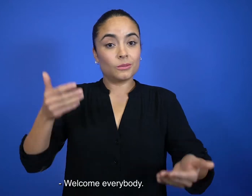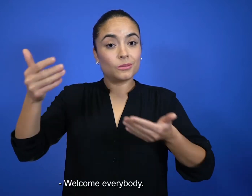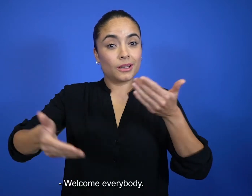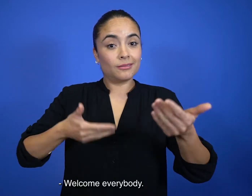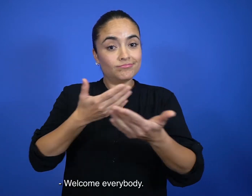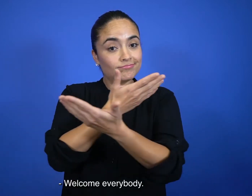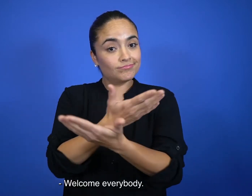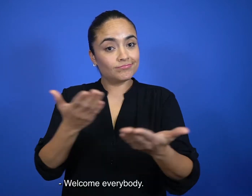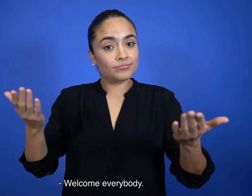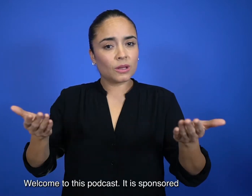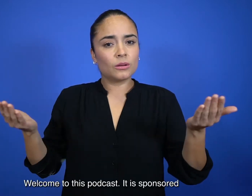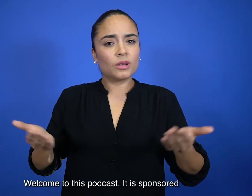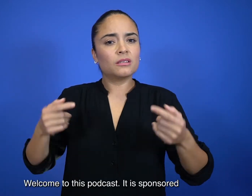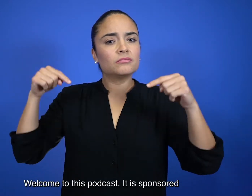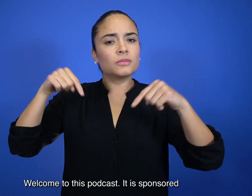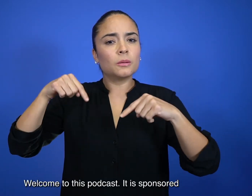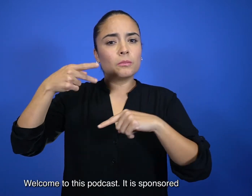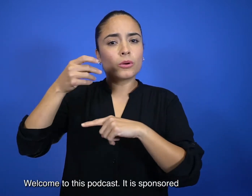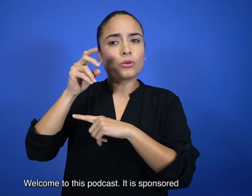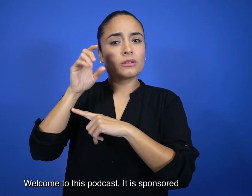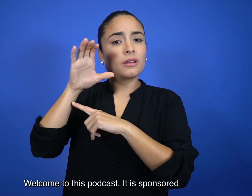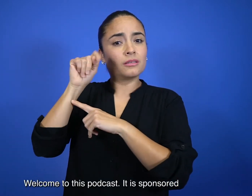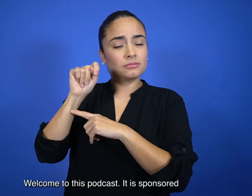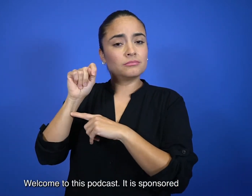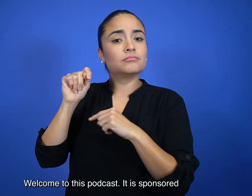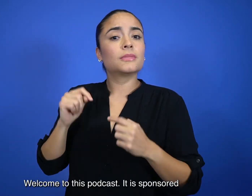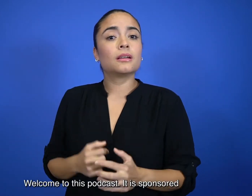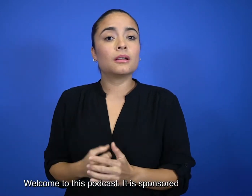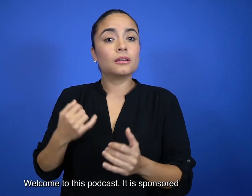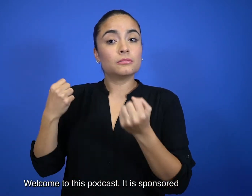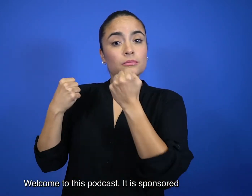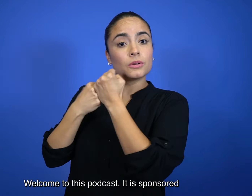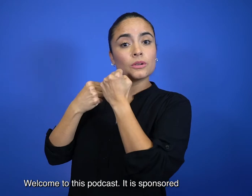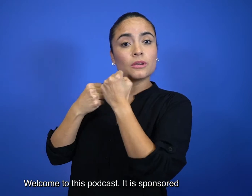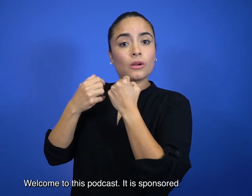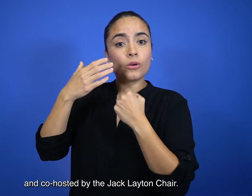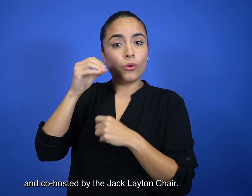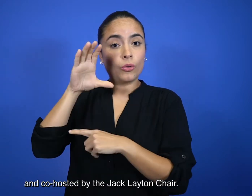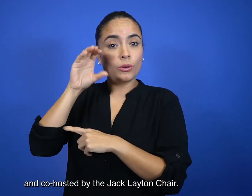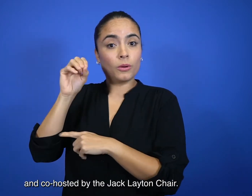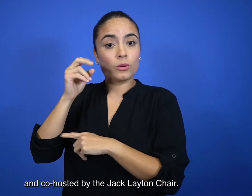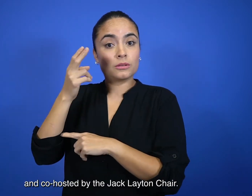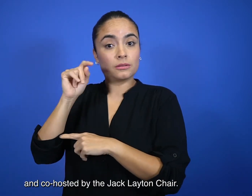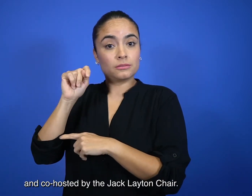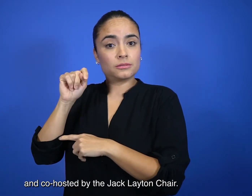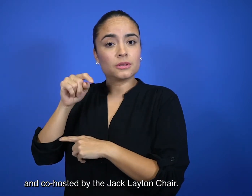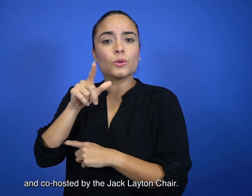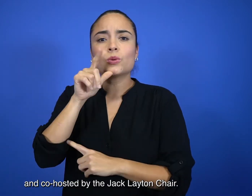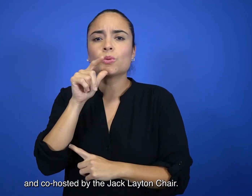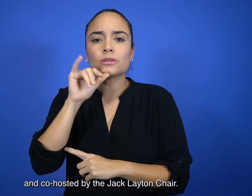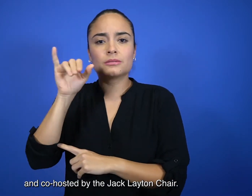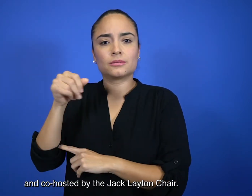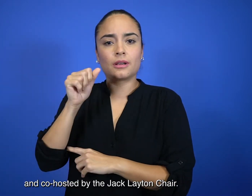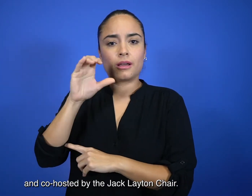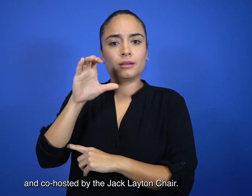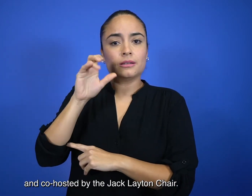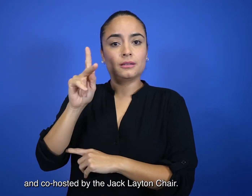Welcome, everybody. Welcome to this podcast. It is sponsored and co-hosted by the Jack Layton Chair.